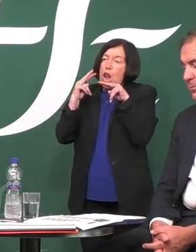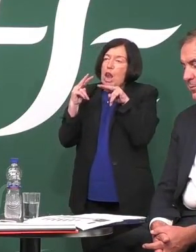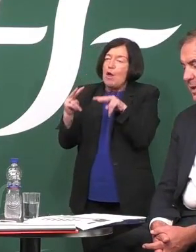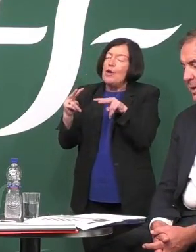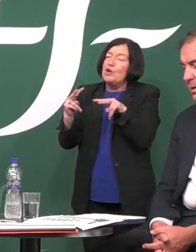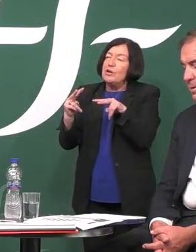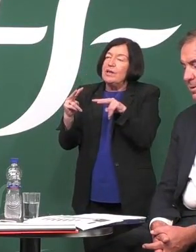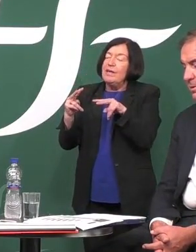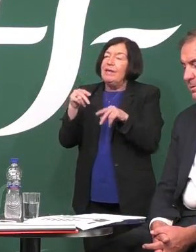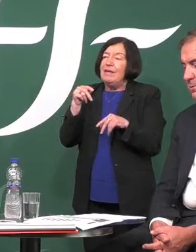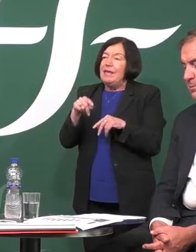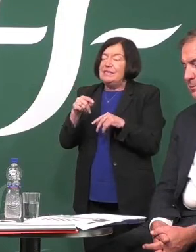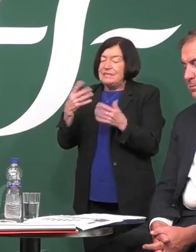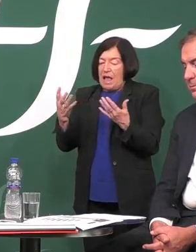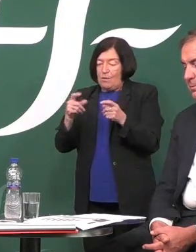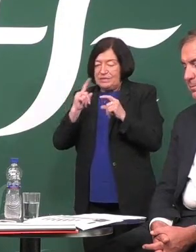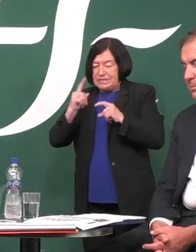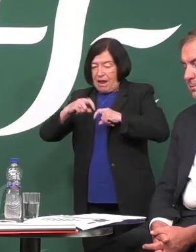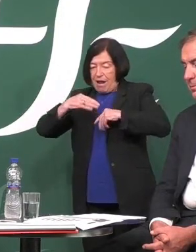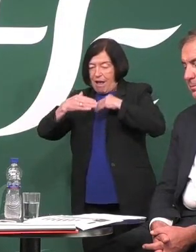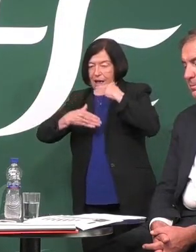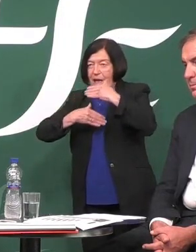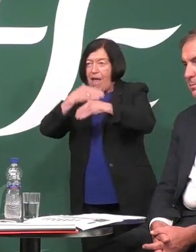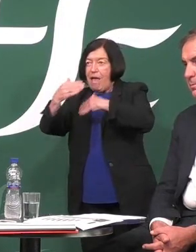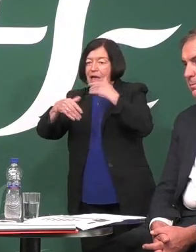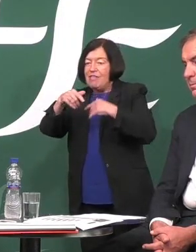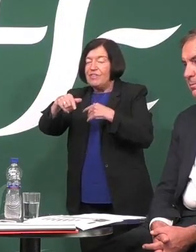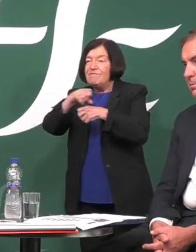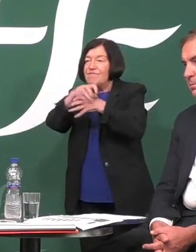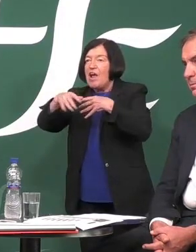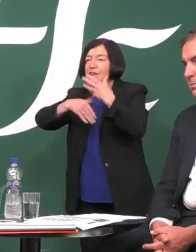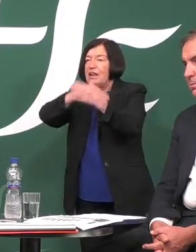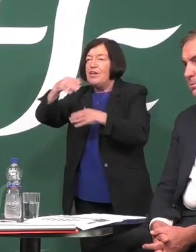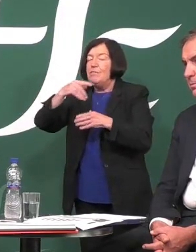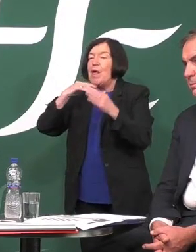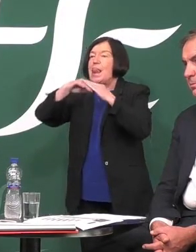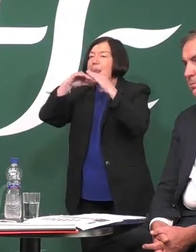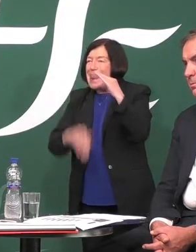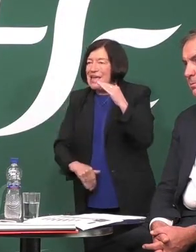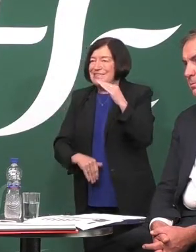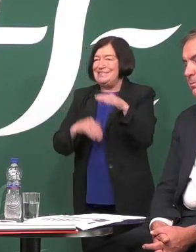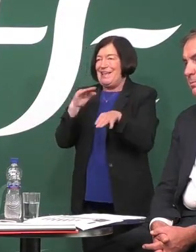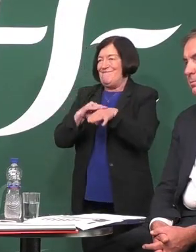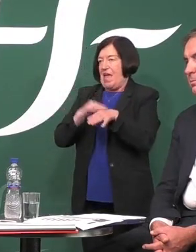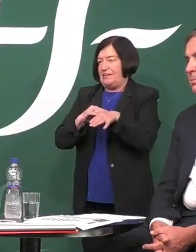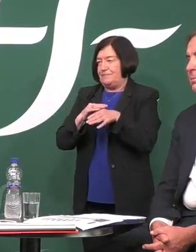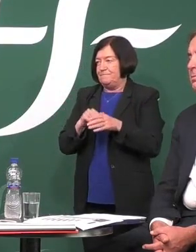is a pattern where we're seeing the virus circulate but do a lot less harm.